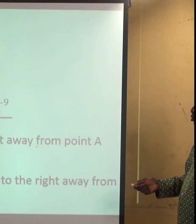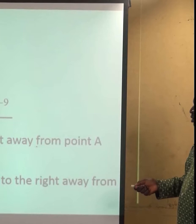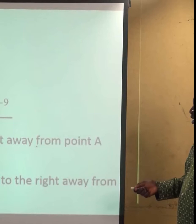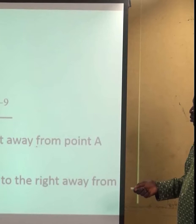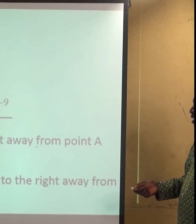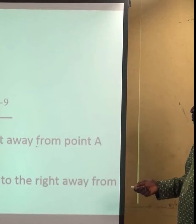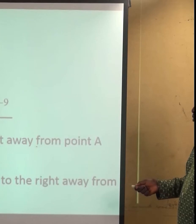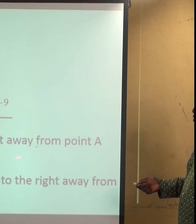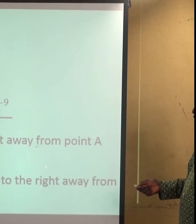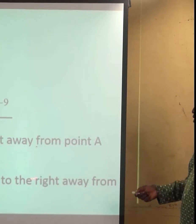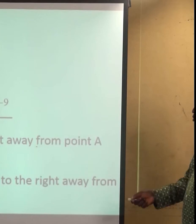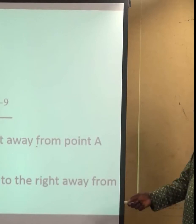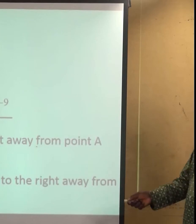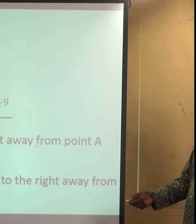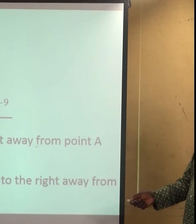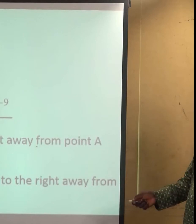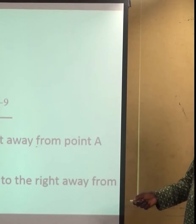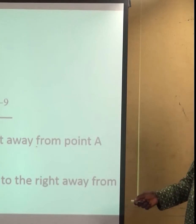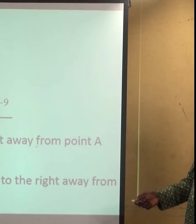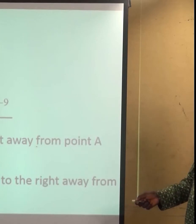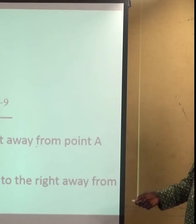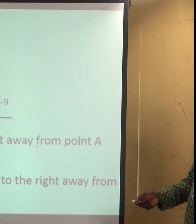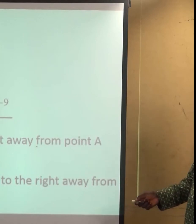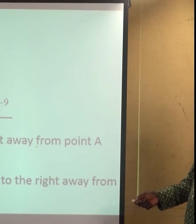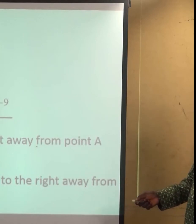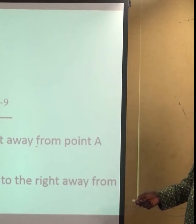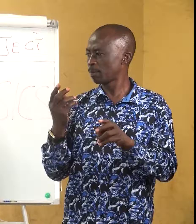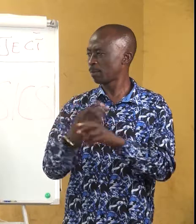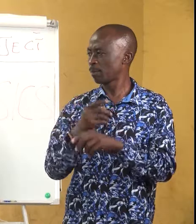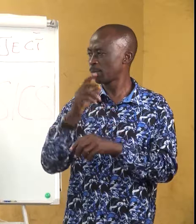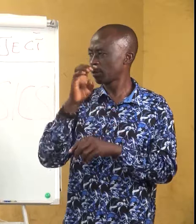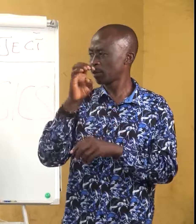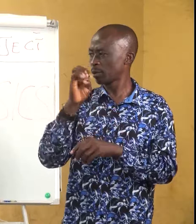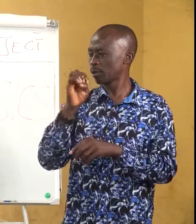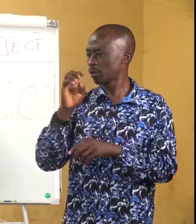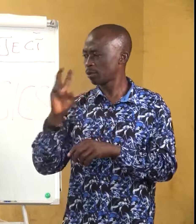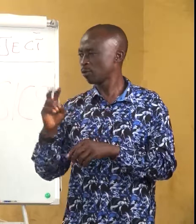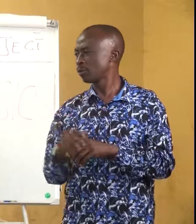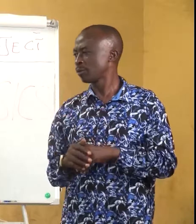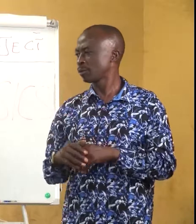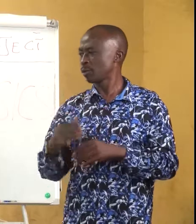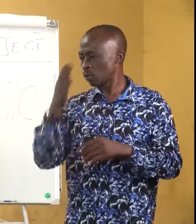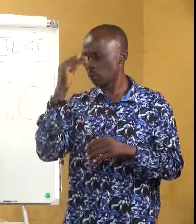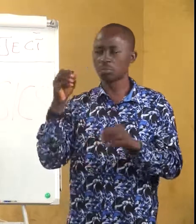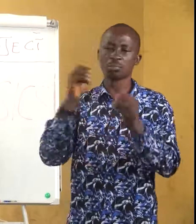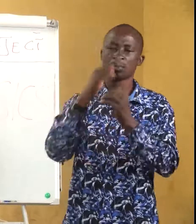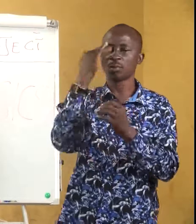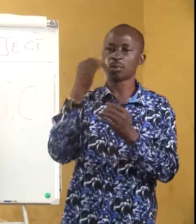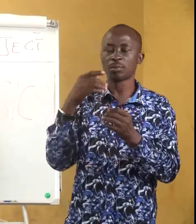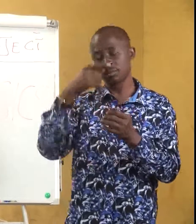be equals to E2 plus E1. Why are we adding? We are adding because in our knowledge